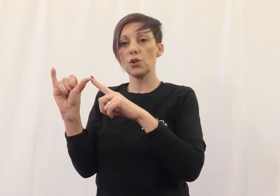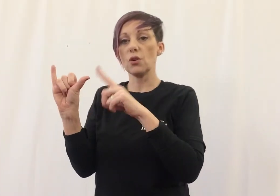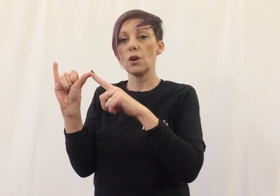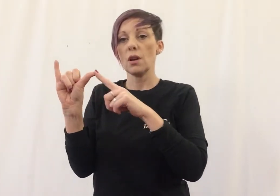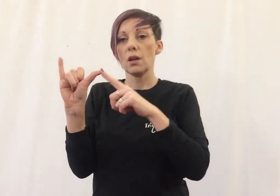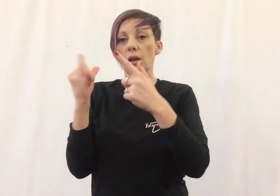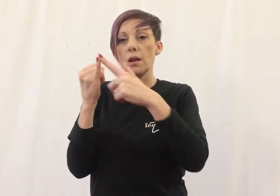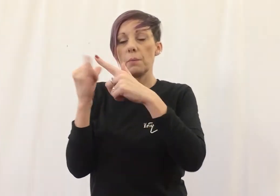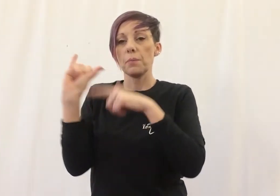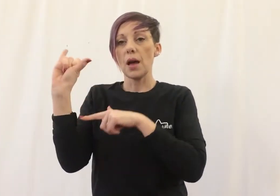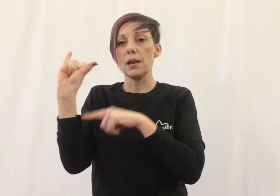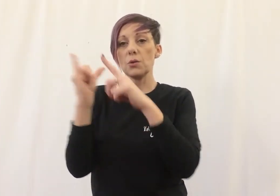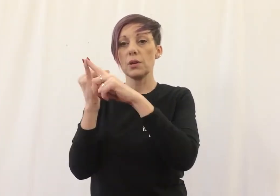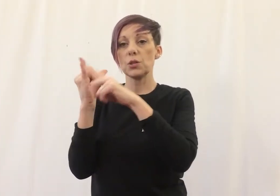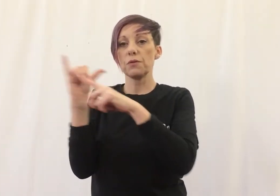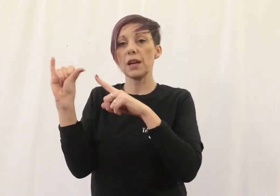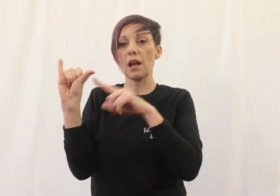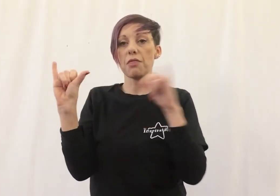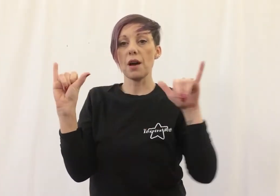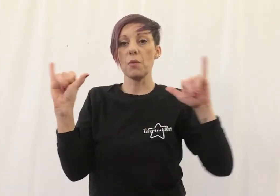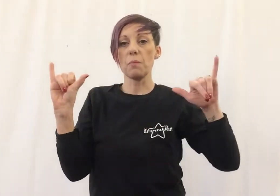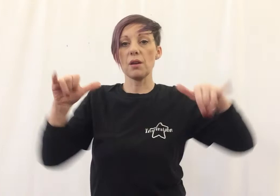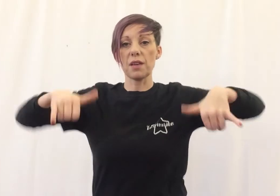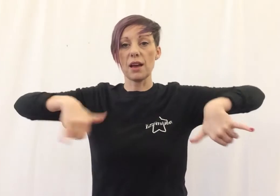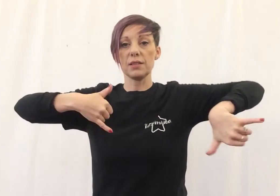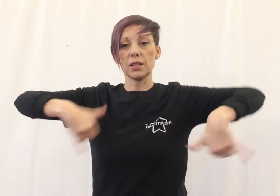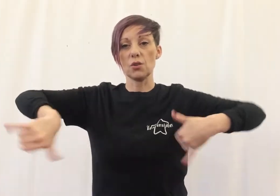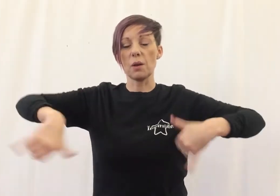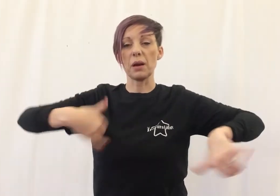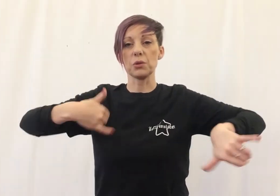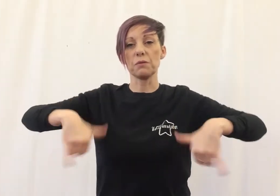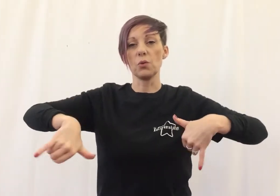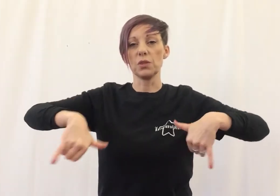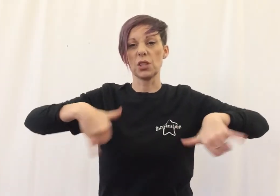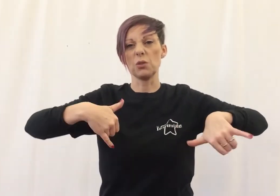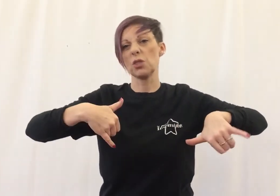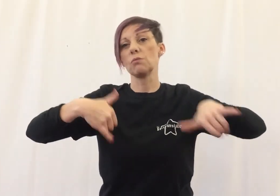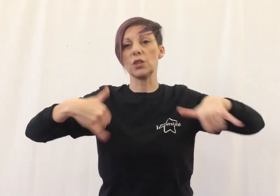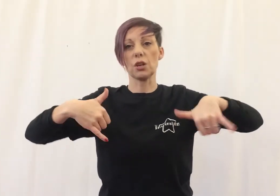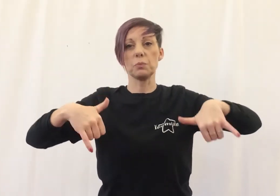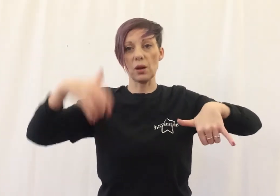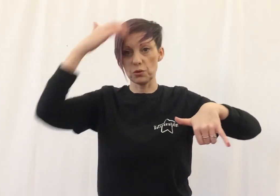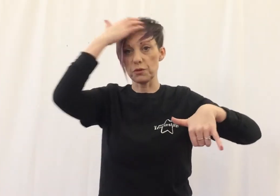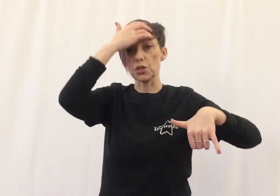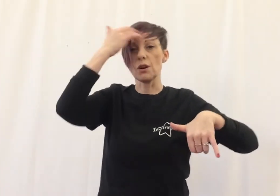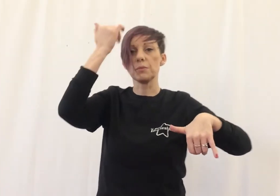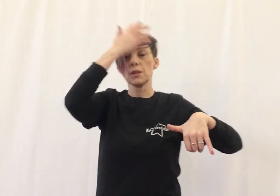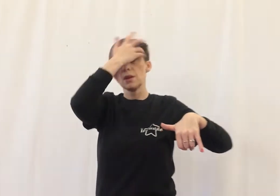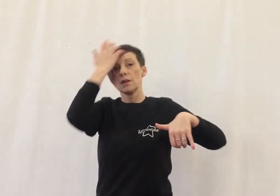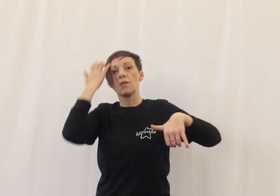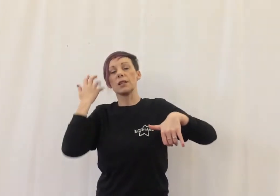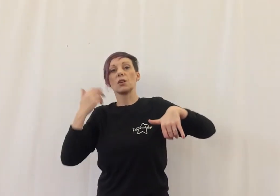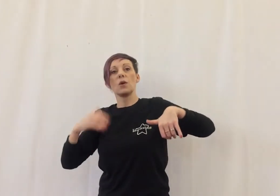your little finger and thumb on both hands and you're going backwards and forwards. So we chose bells for chimes. Right, so when